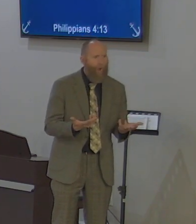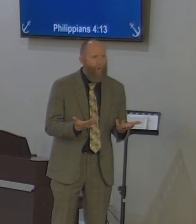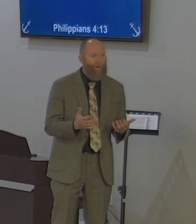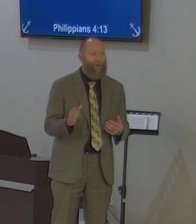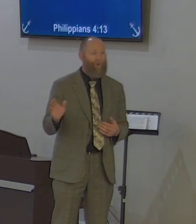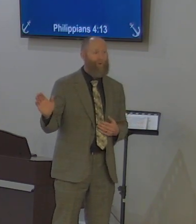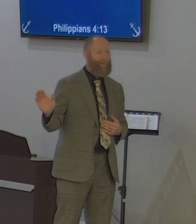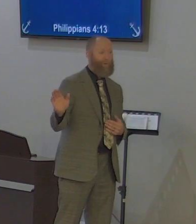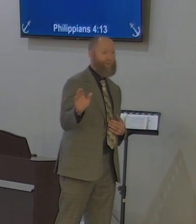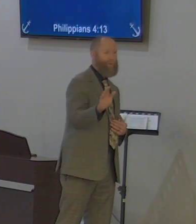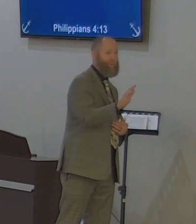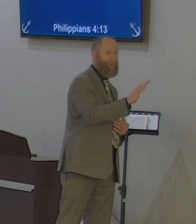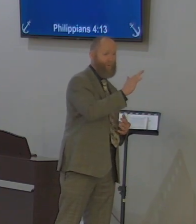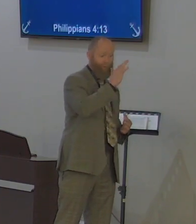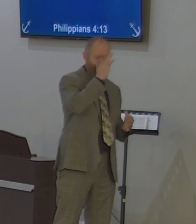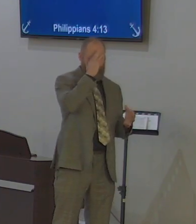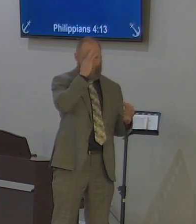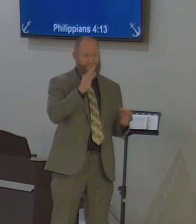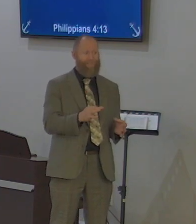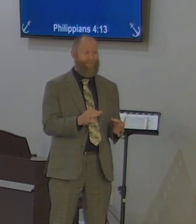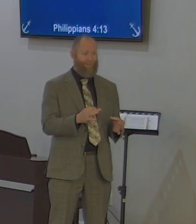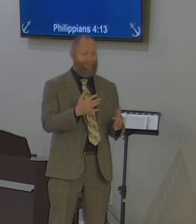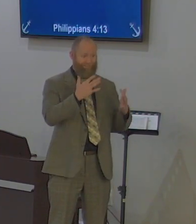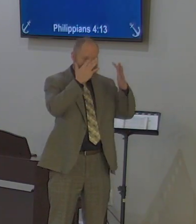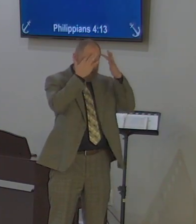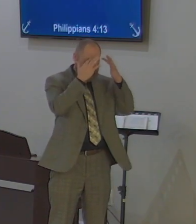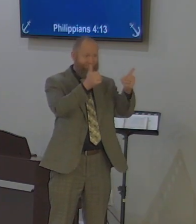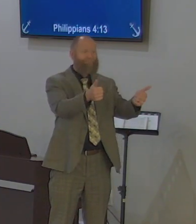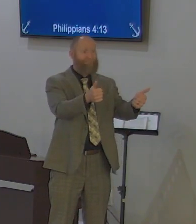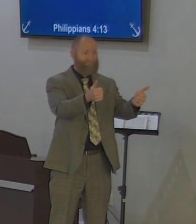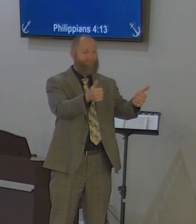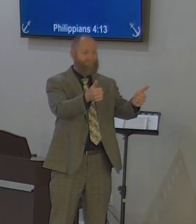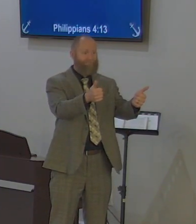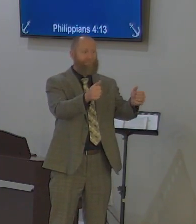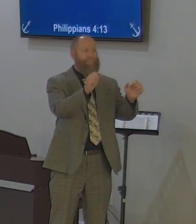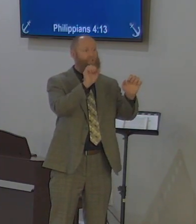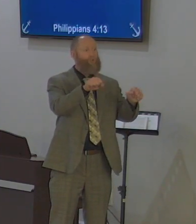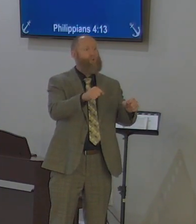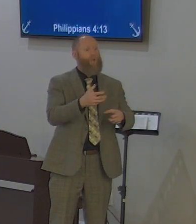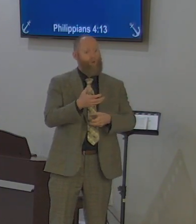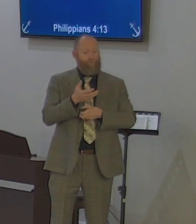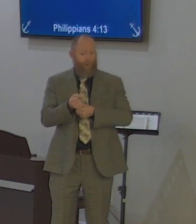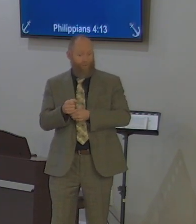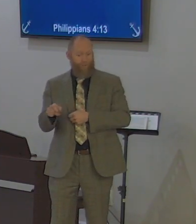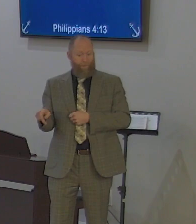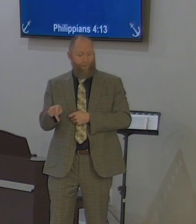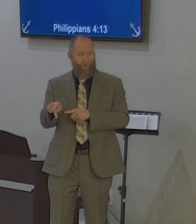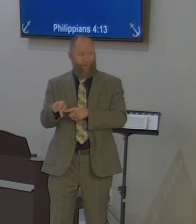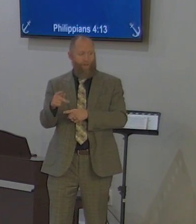You can either take Paul's testimony or you'll have to craft your own.